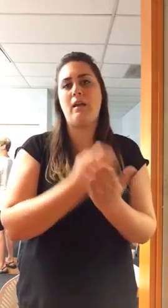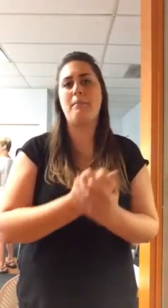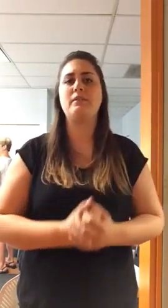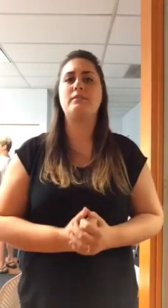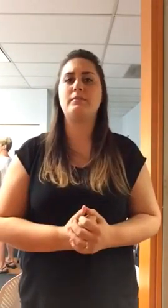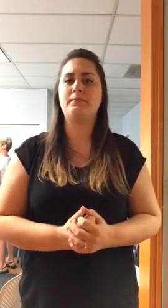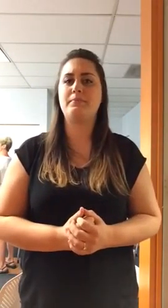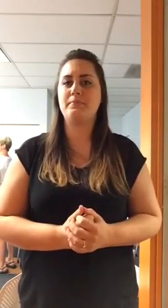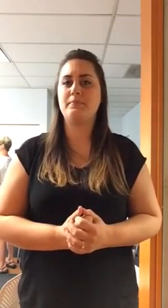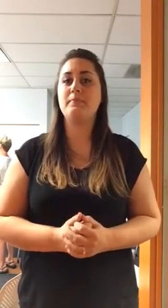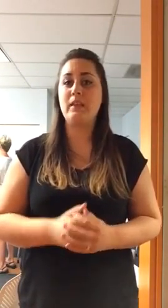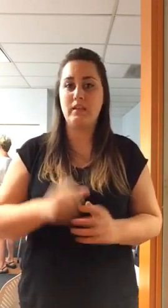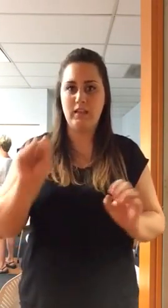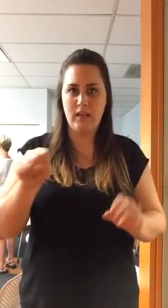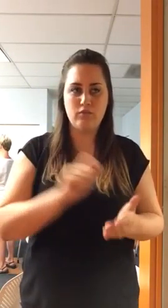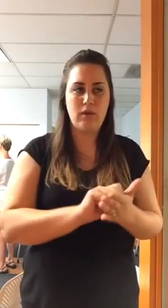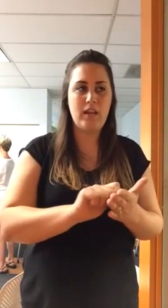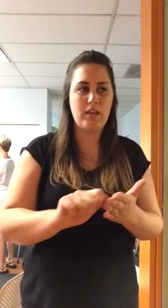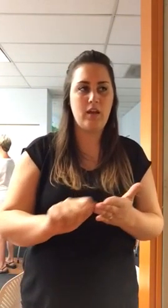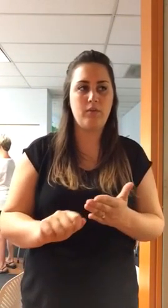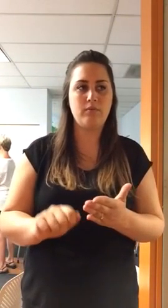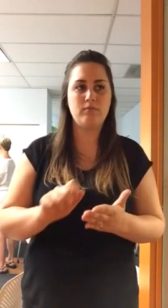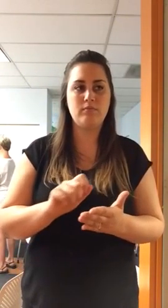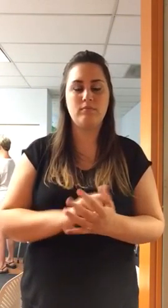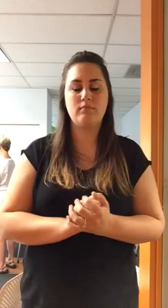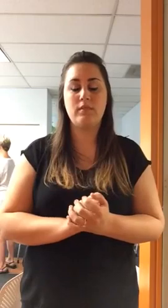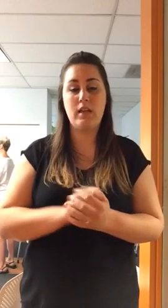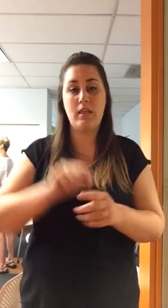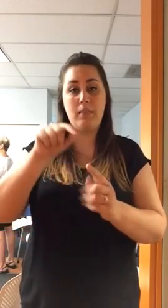Yeah, you should write that. In the middle with it? Yeah.